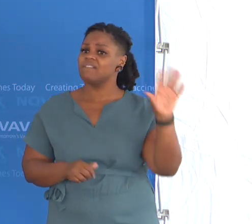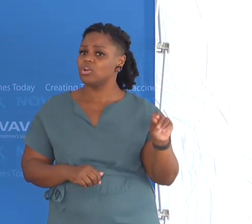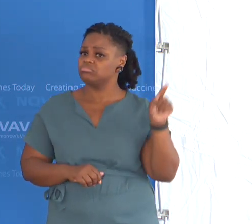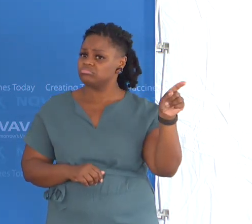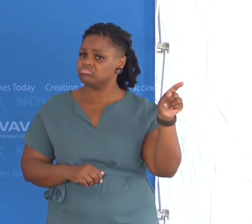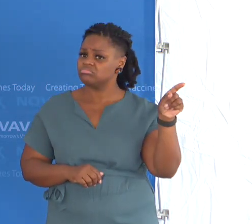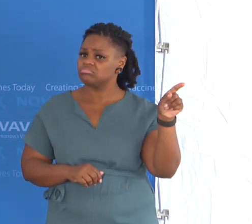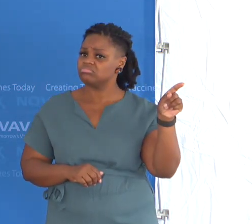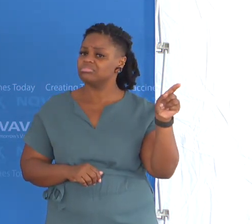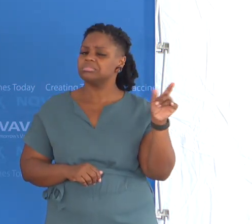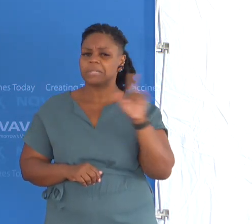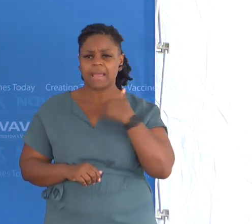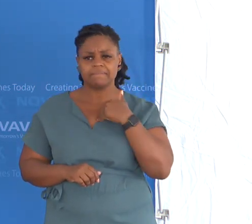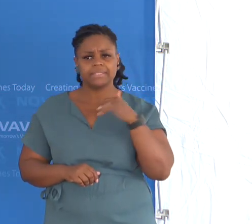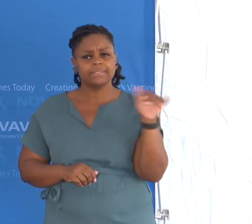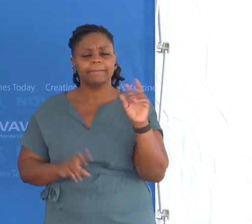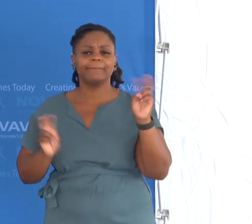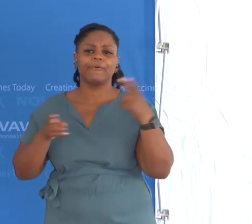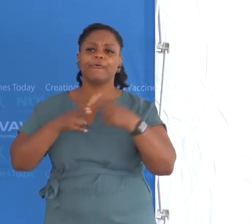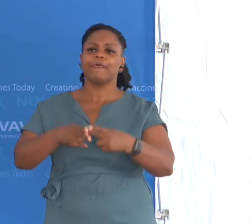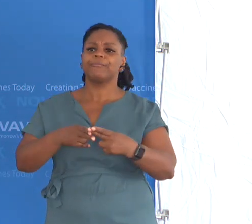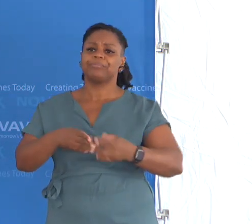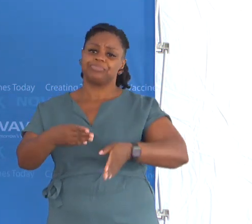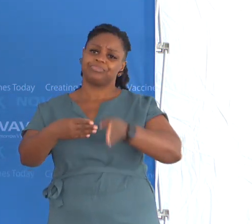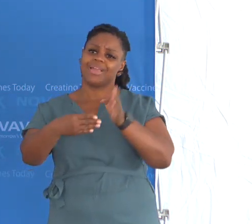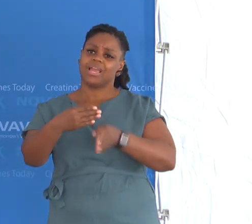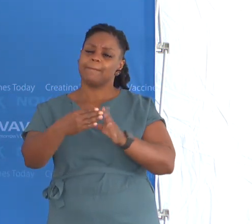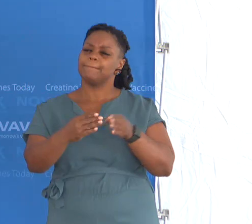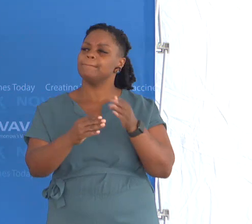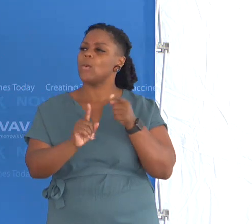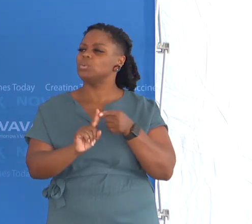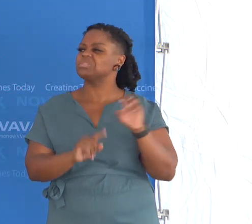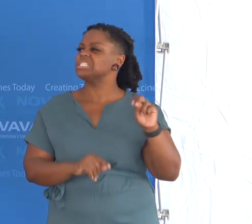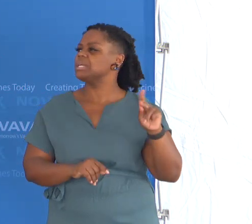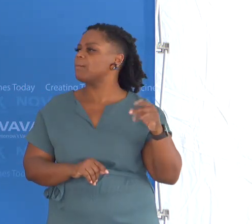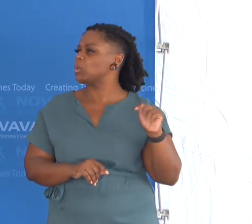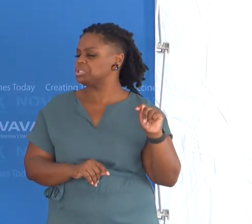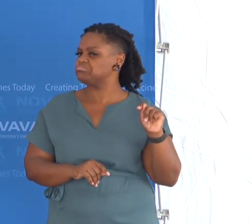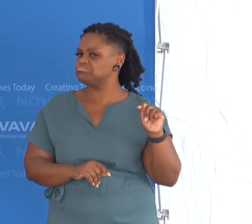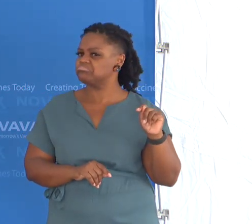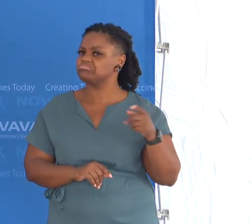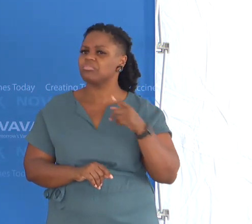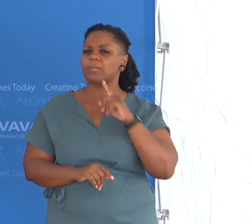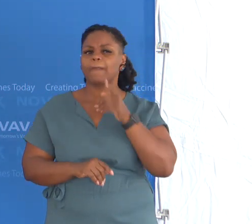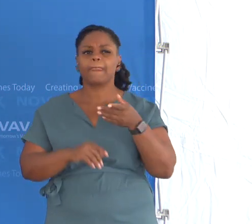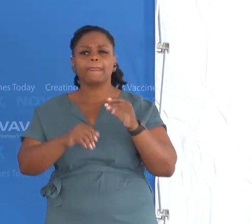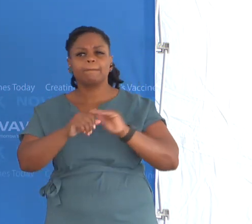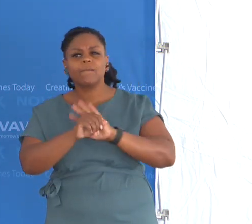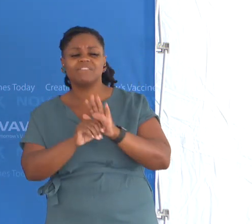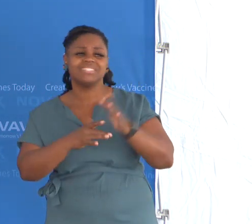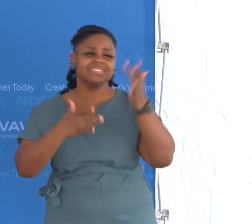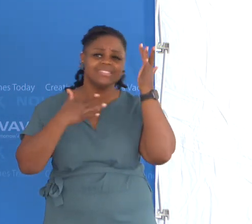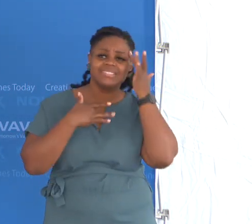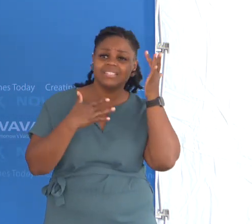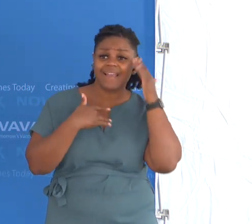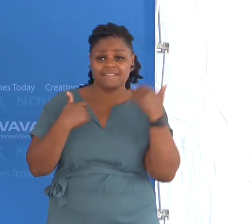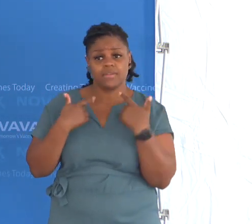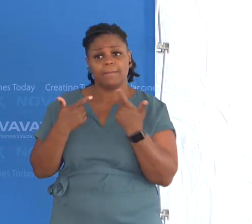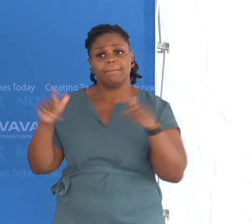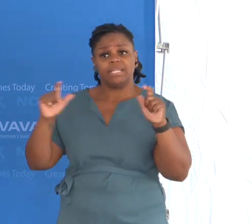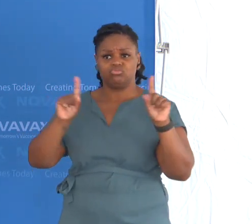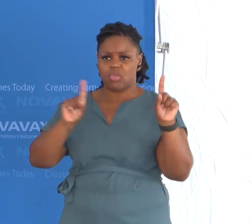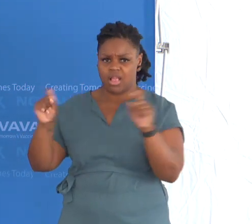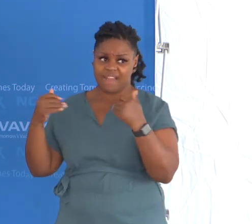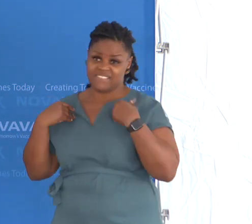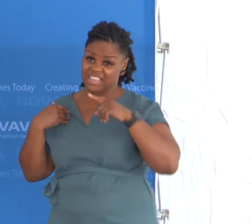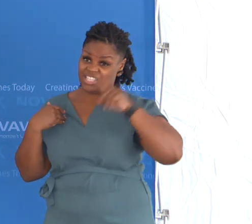very similar. We're trying to prevent COVID disease by, as determined by PCR. So we have a big trial in South Africa.